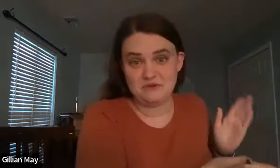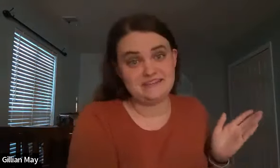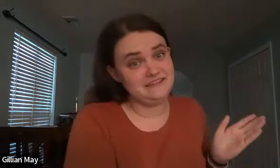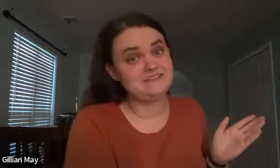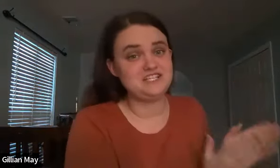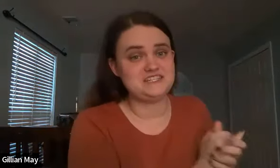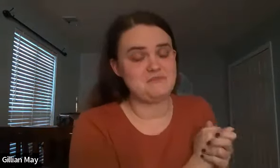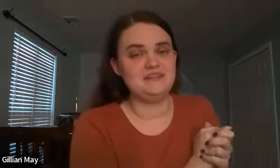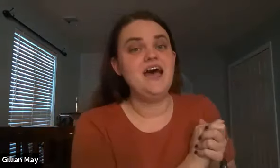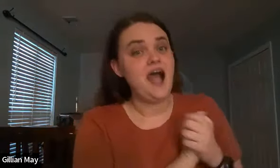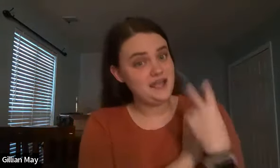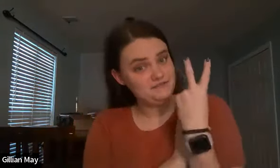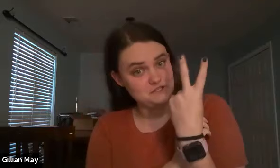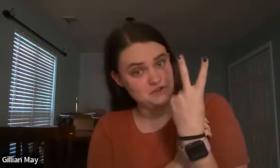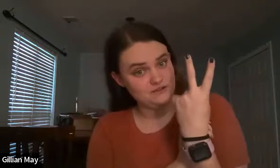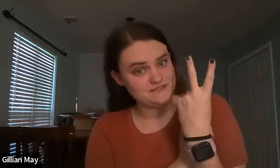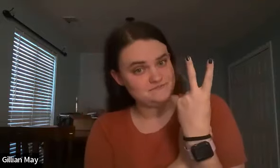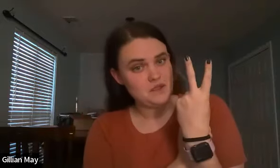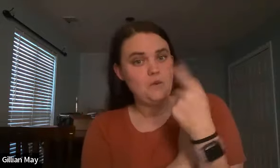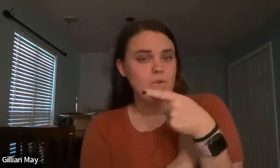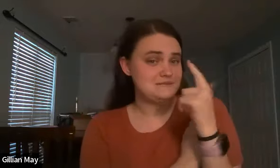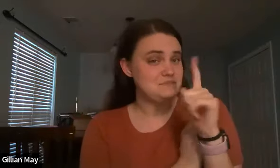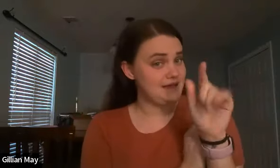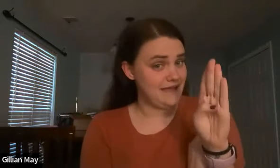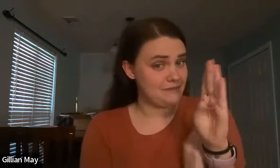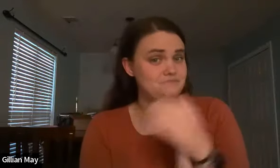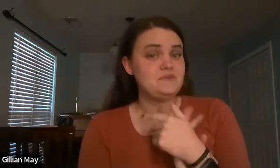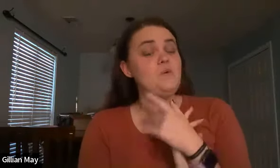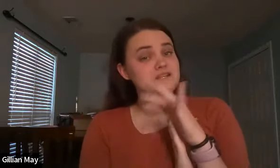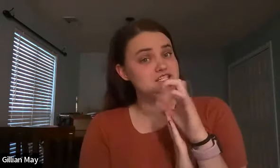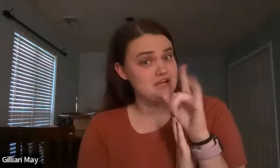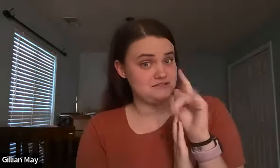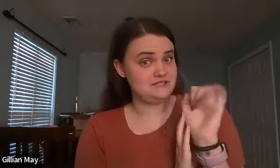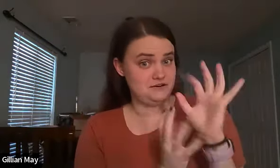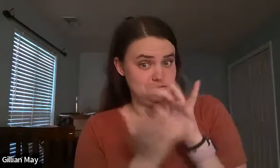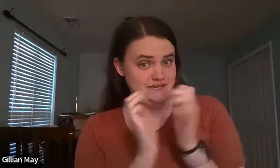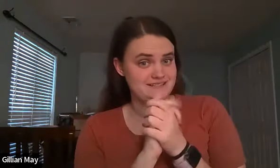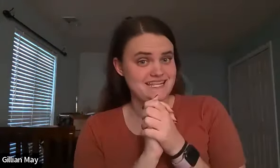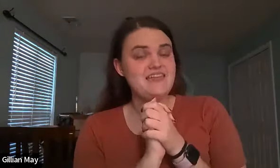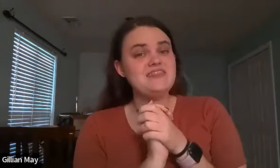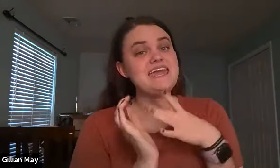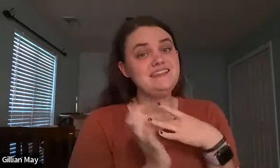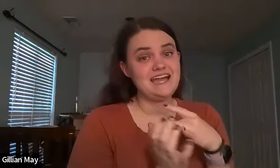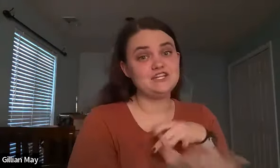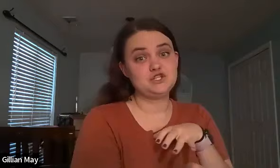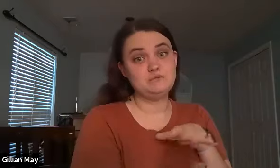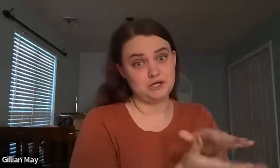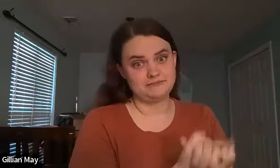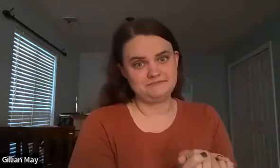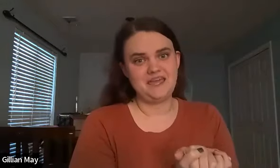that literally just happened, I have two dogs. One is a black lab, one is a Jack Russell Terrier mix. They like to bark.